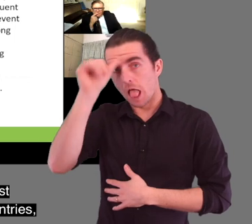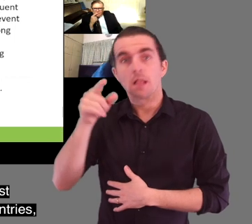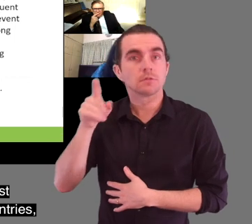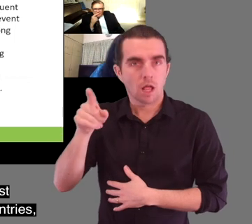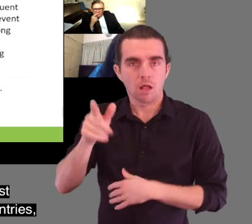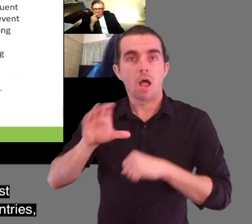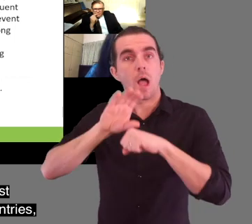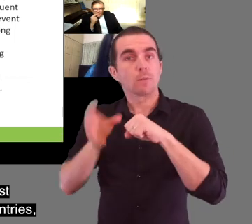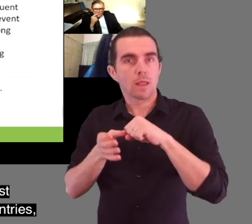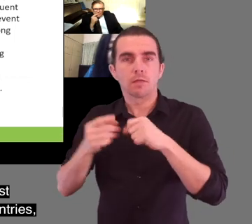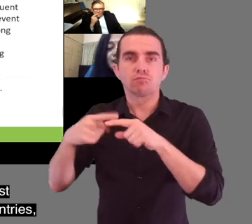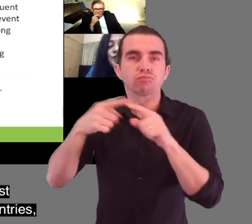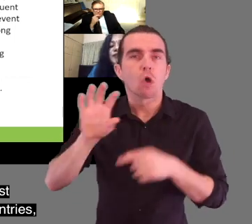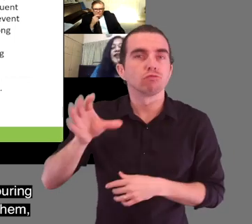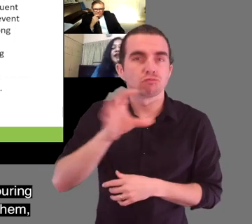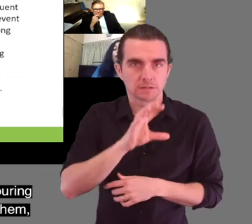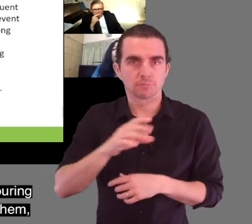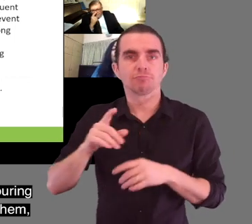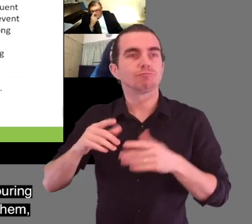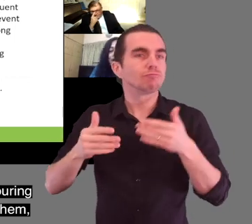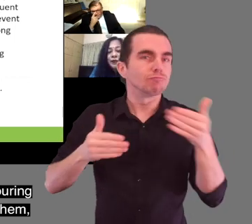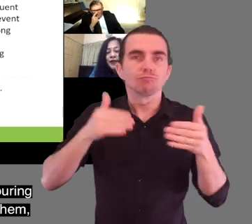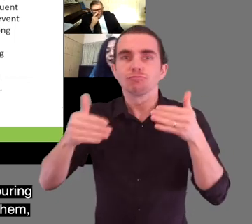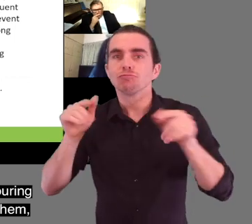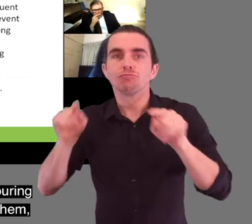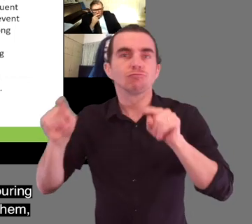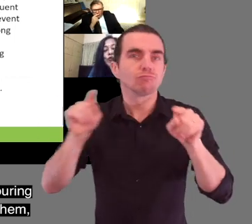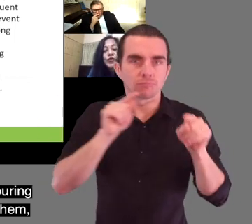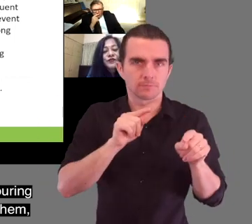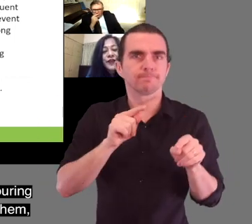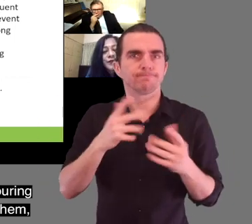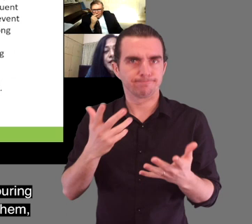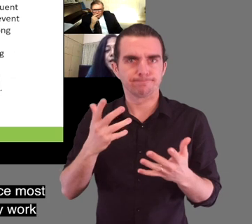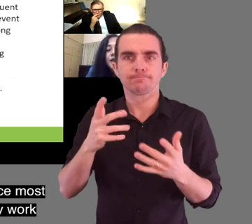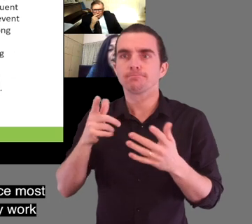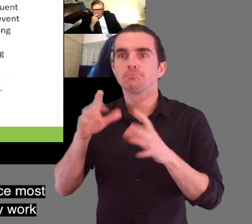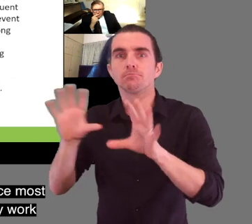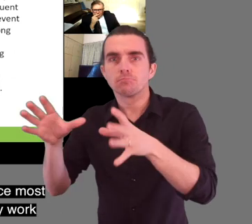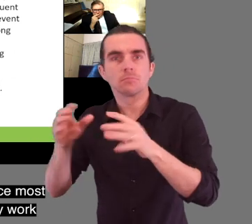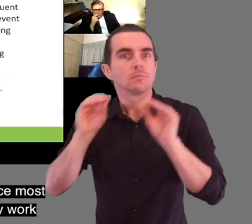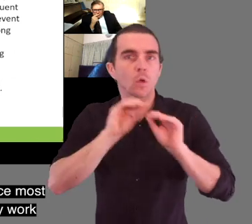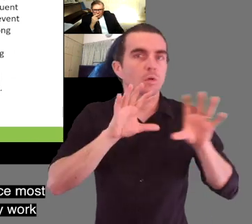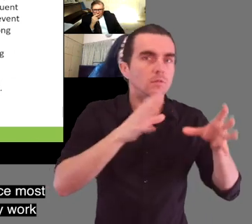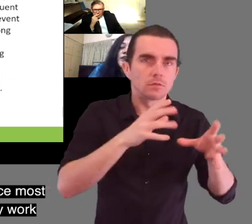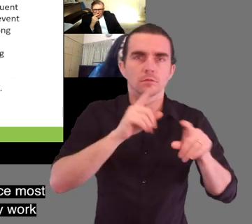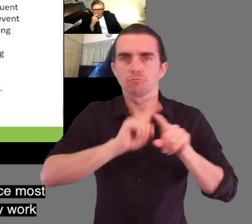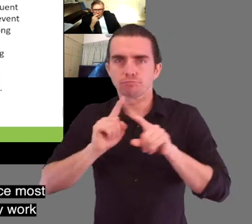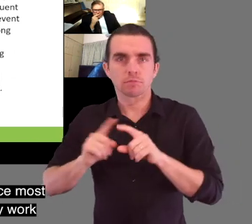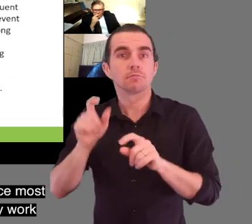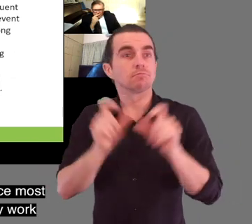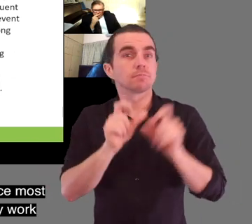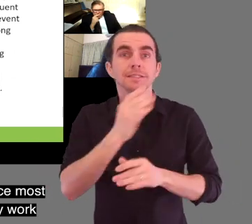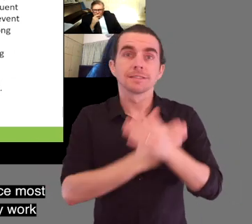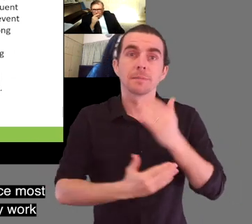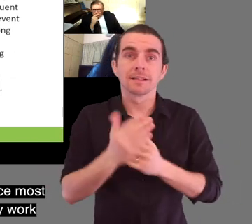In India and most Commonwealth countries, in all our neighboring countries, most of them, the unorganized, since